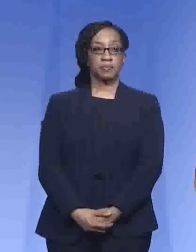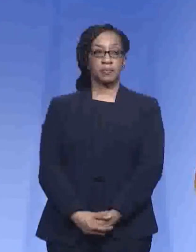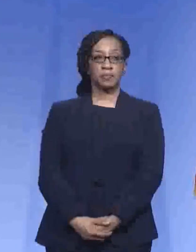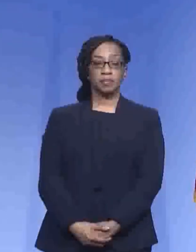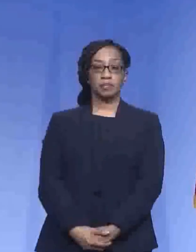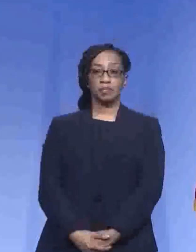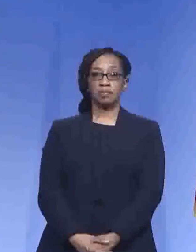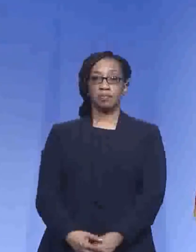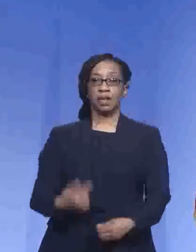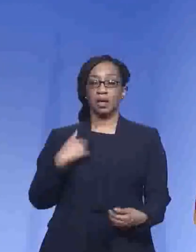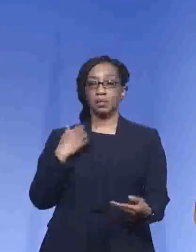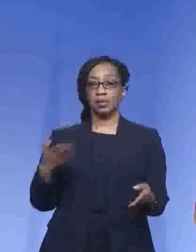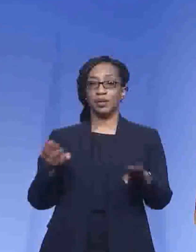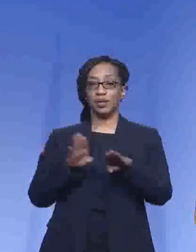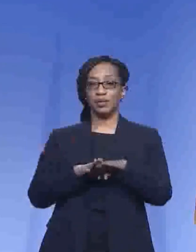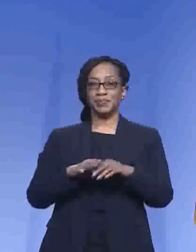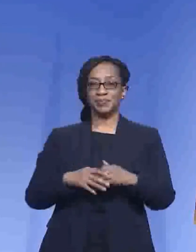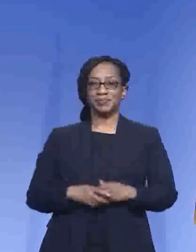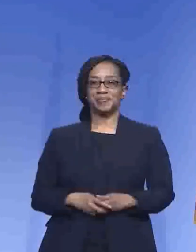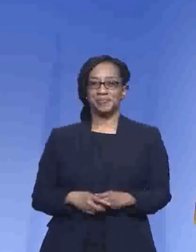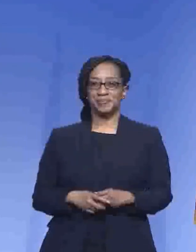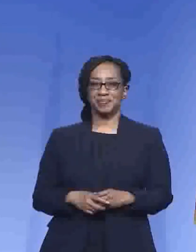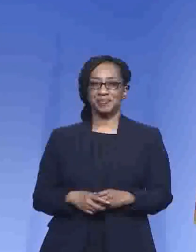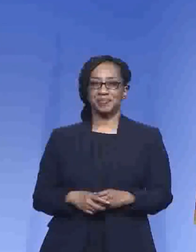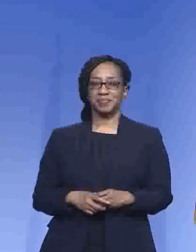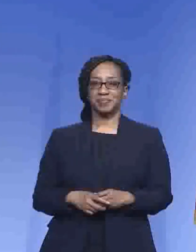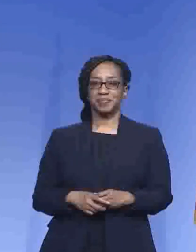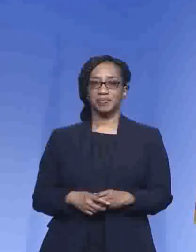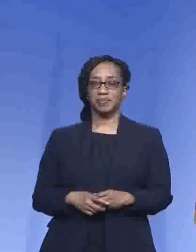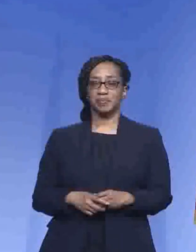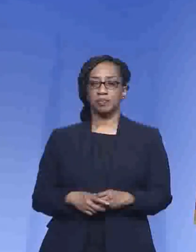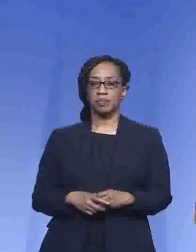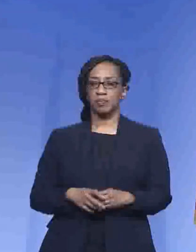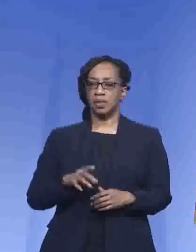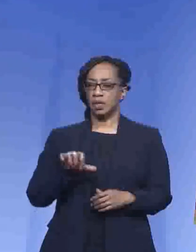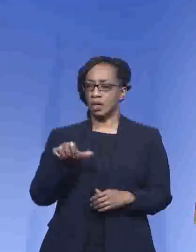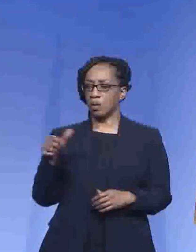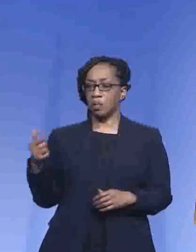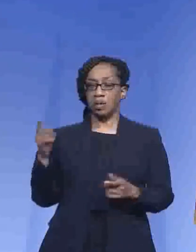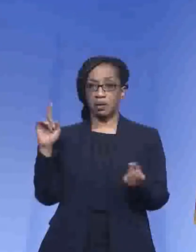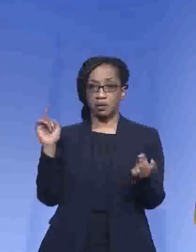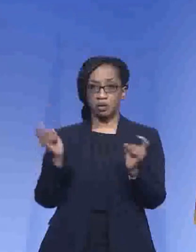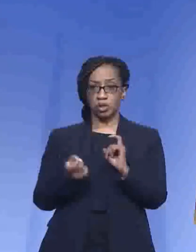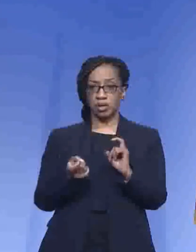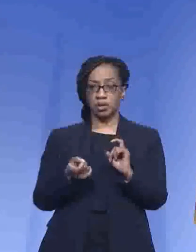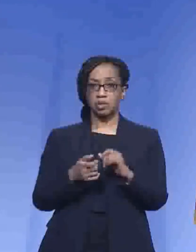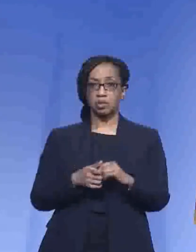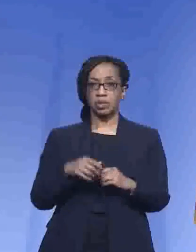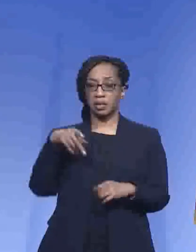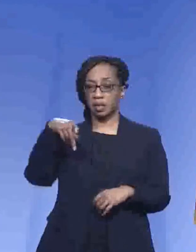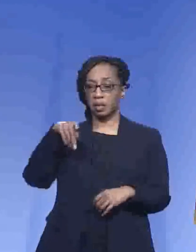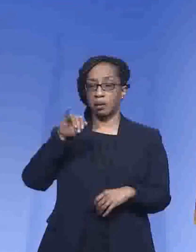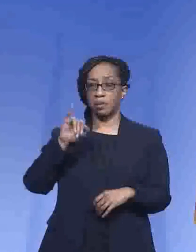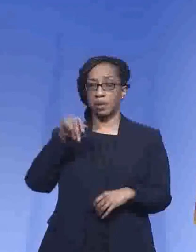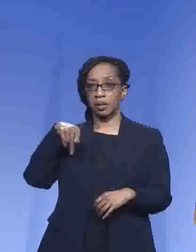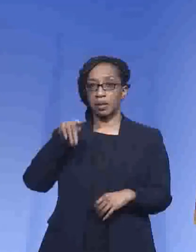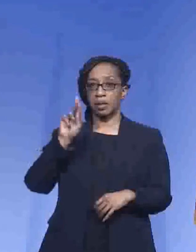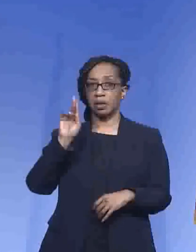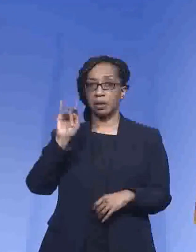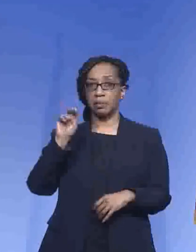Sure, I'll close it out by saying an answer to your earlier question, one other change we'll make, particularly at Pipkin, but all locations.